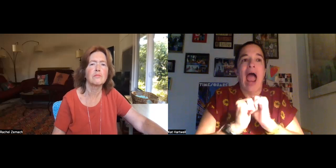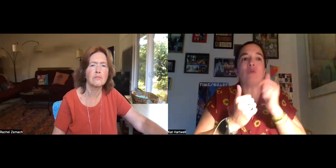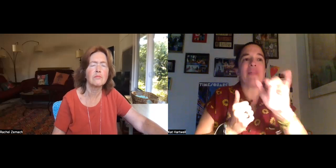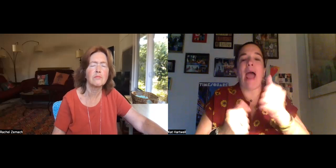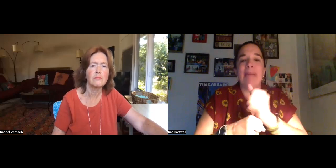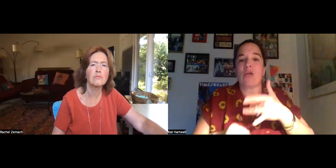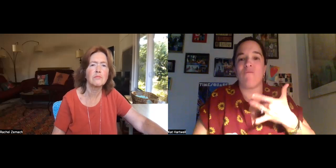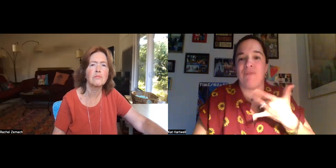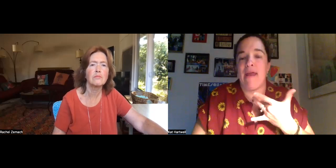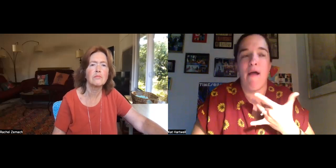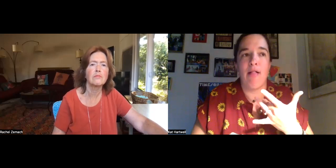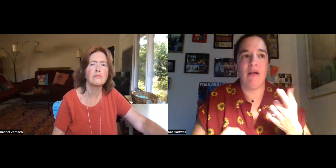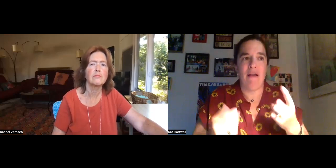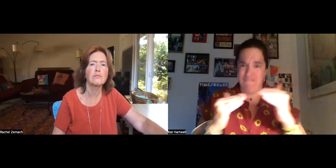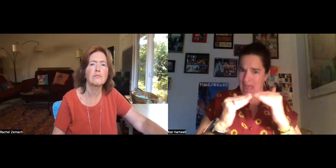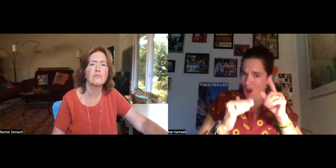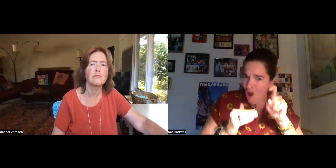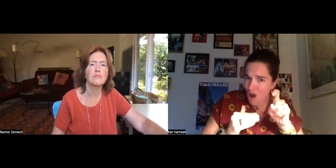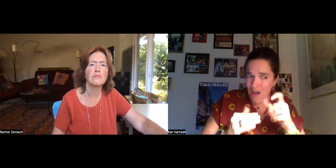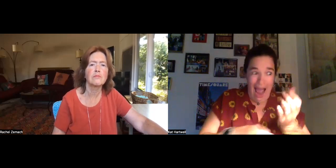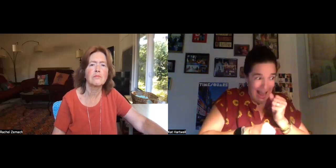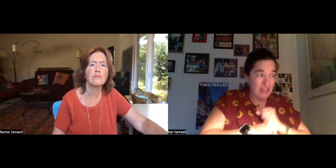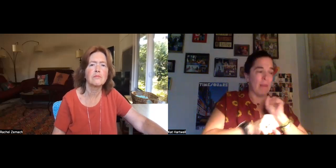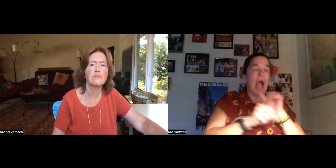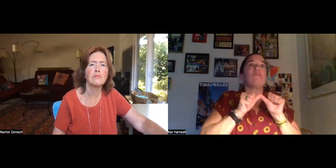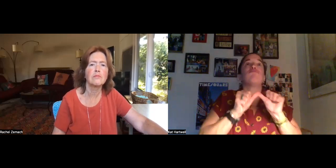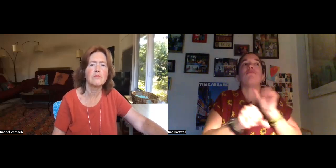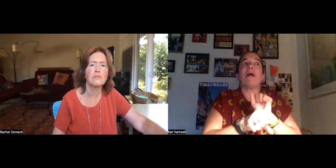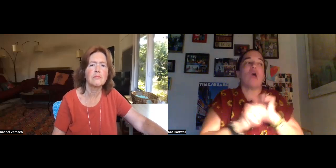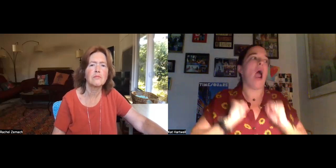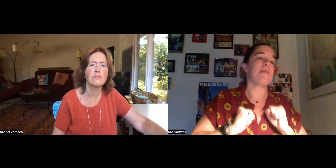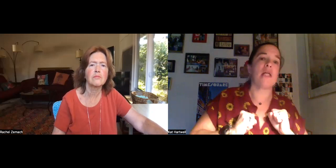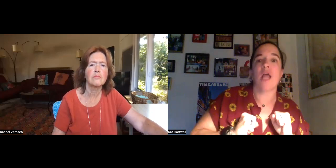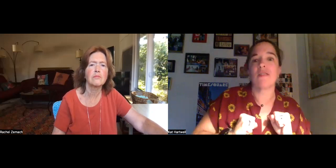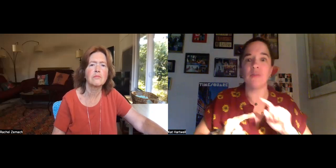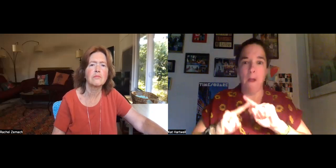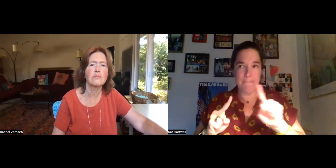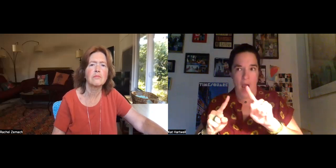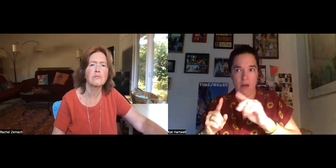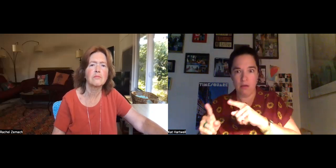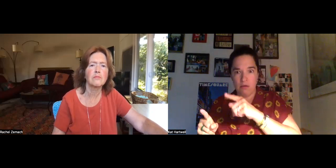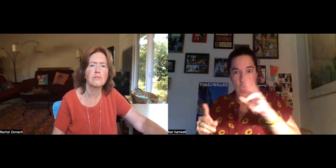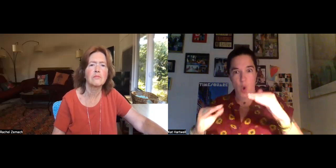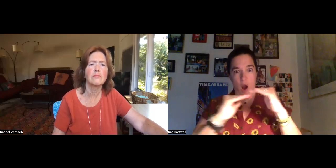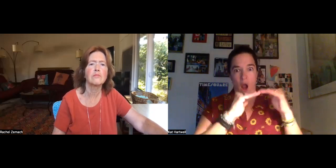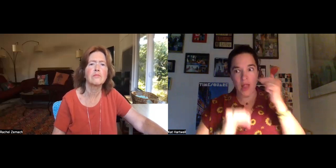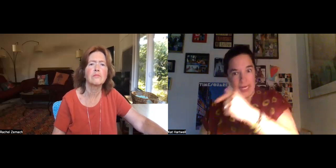how did I make you feel better? I got the job at my job, but your